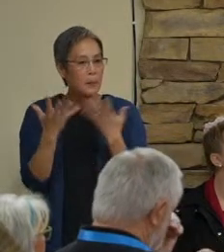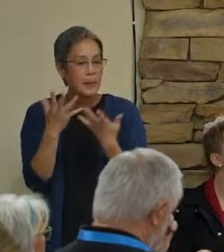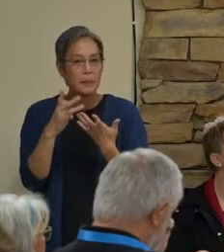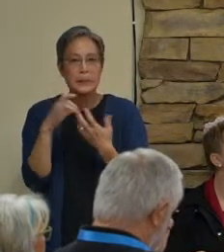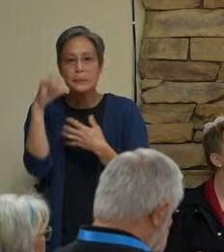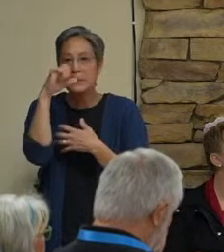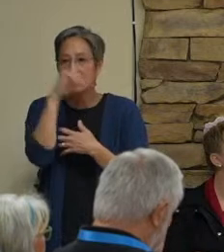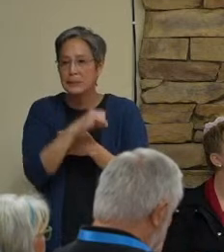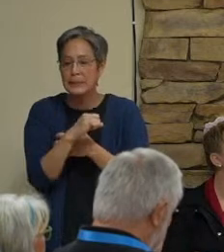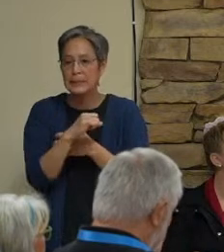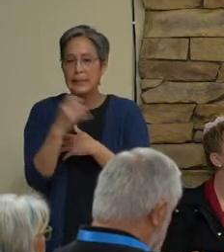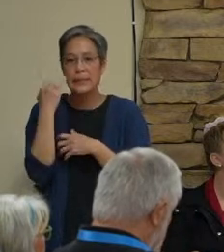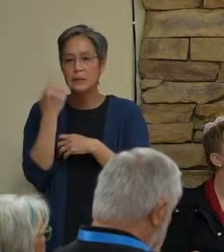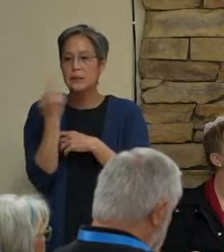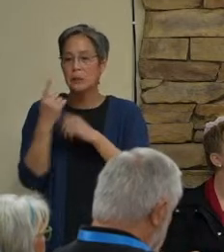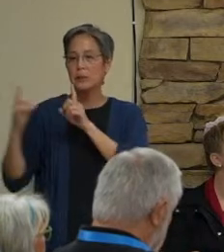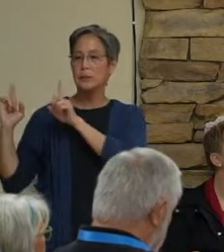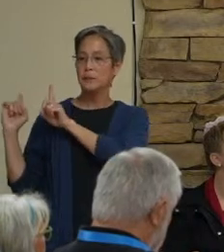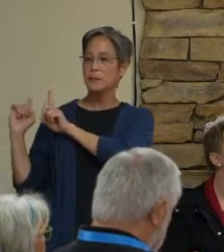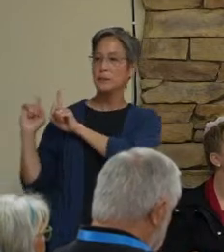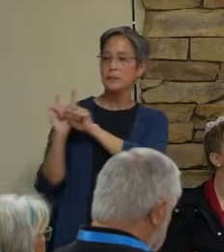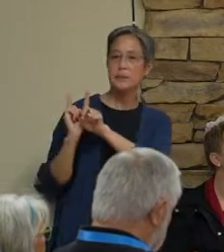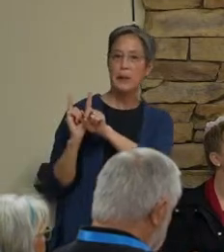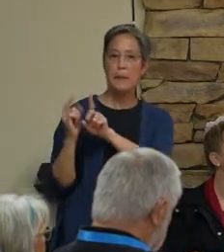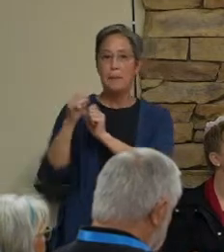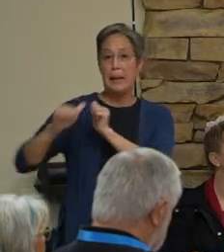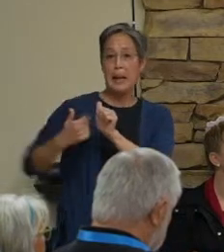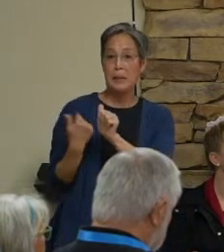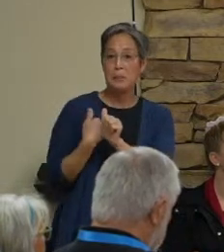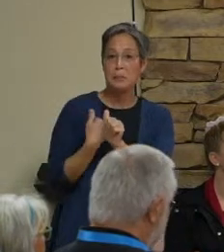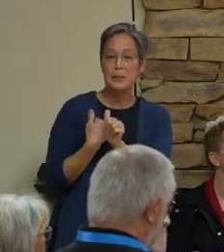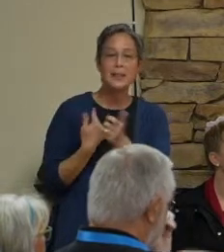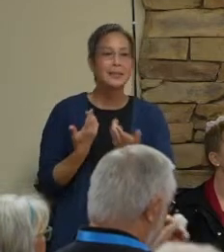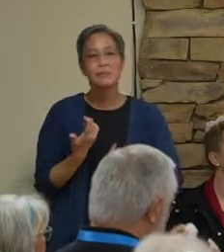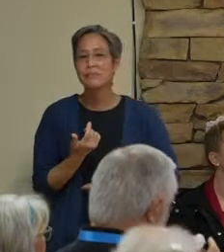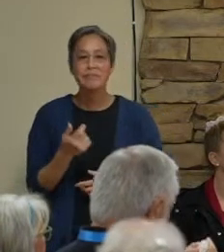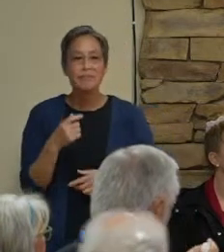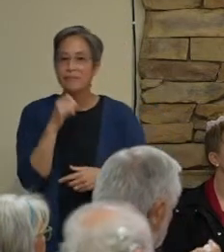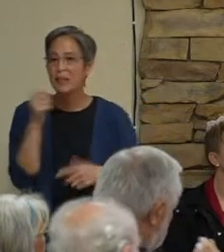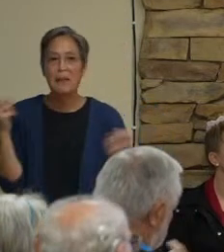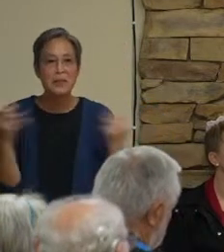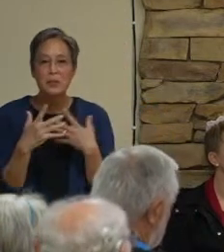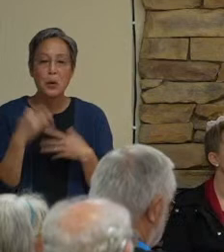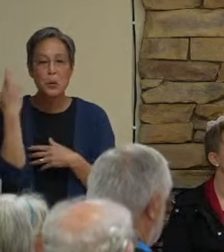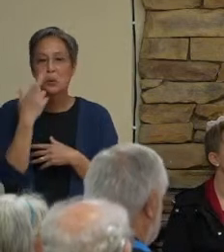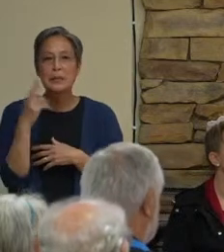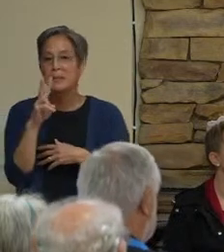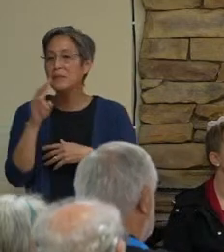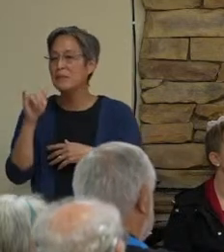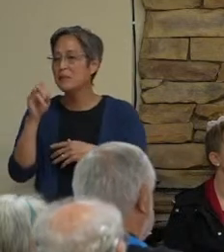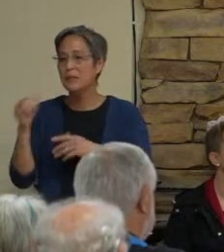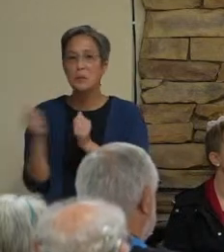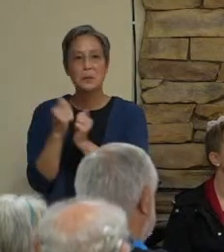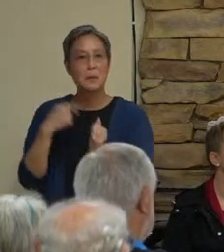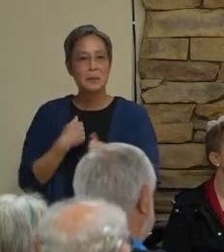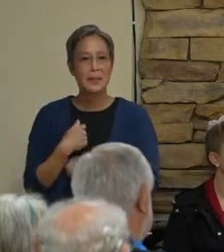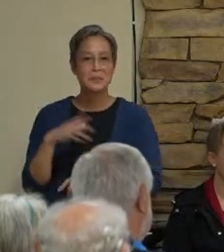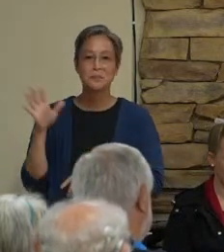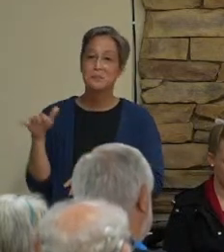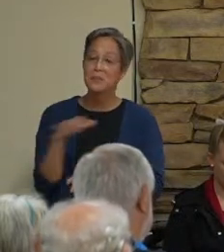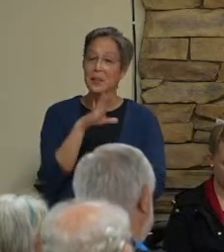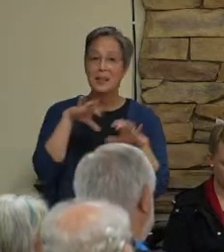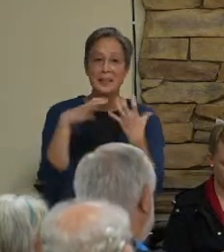someone's approaching from behind will be gone with Vivian beside me. Plus, I now have a